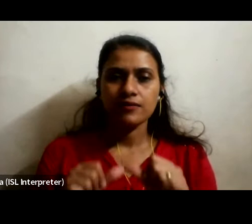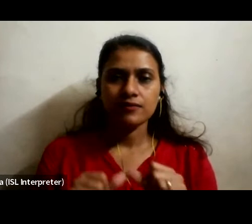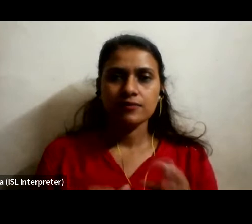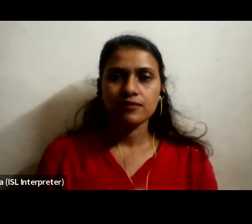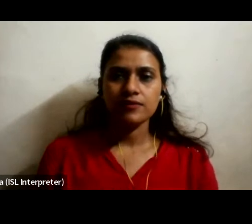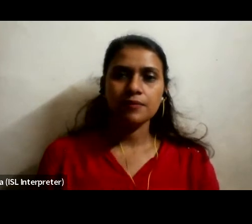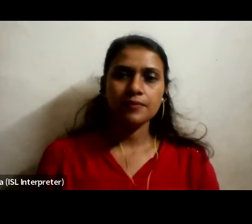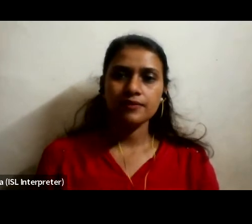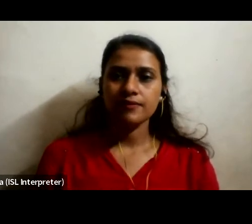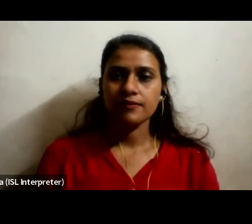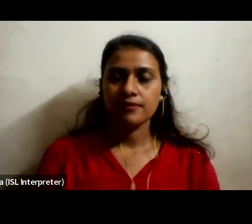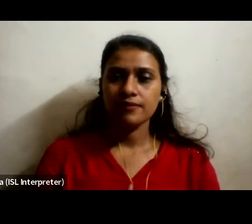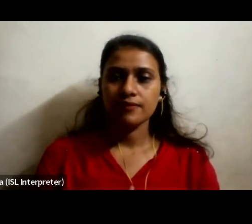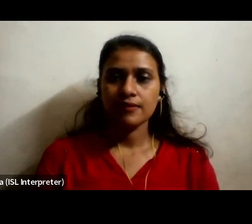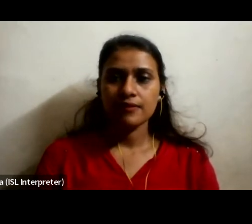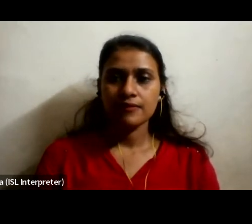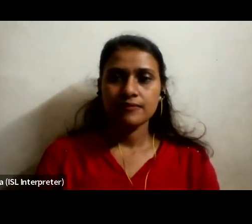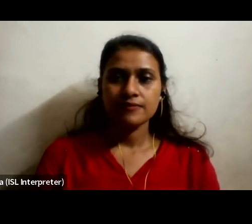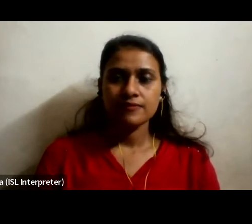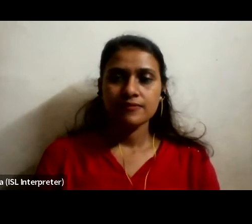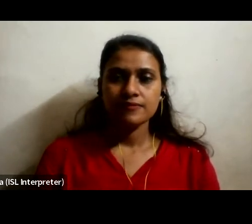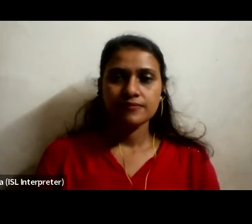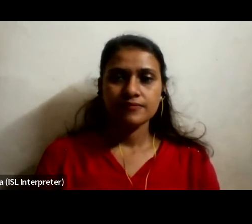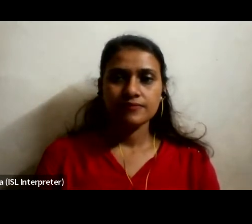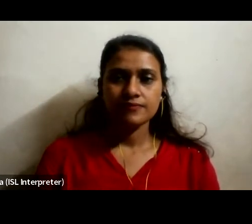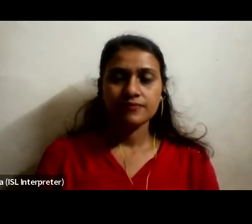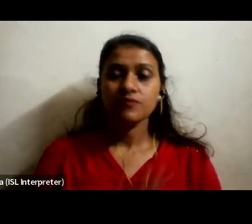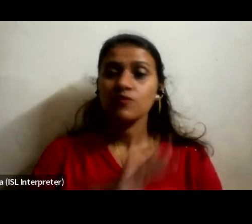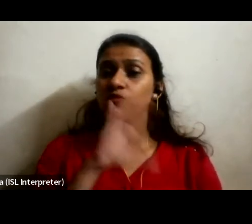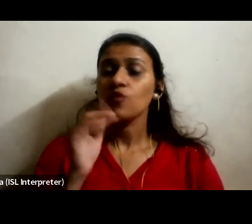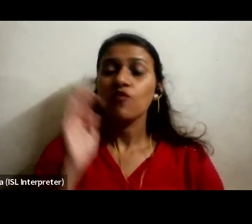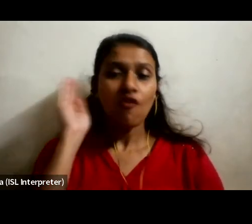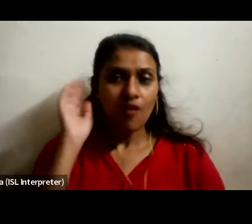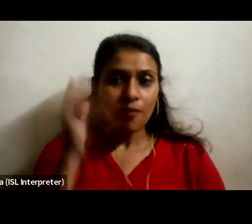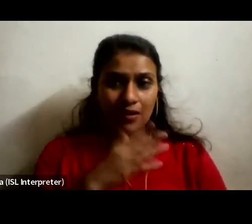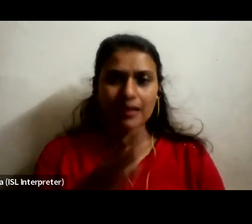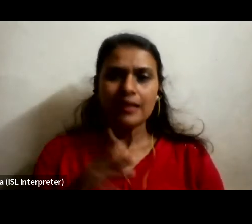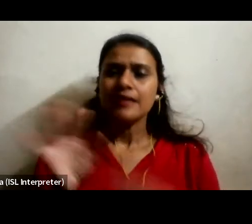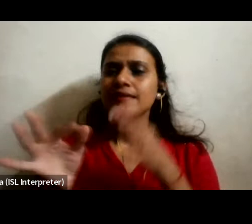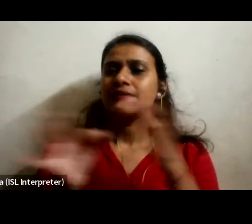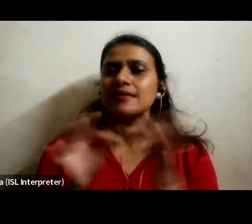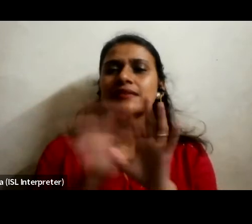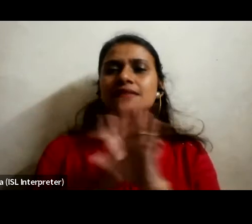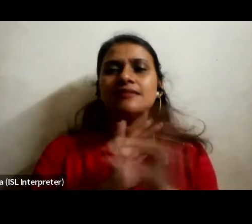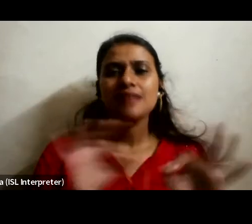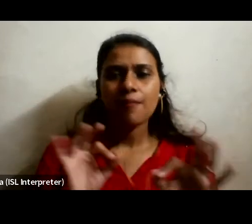for which the processing of these particular information sets is simply